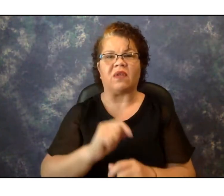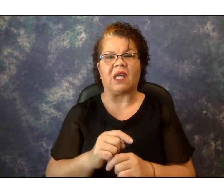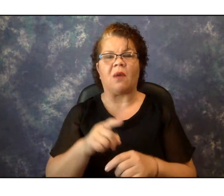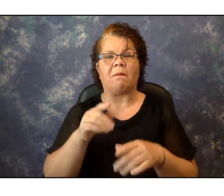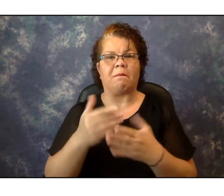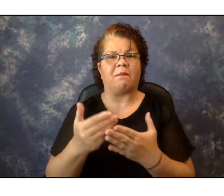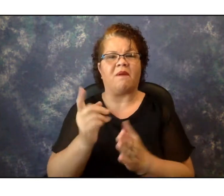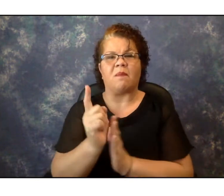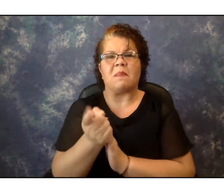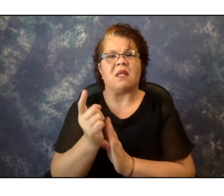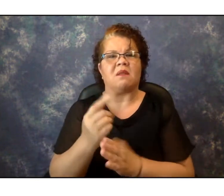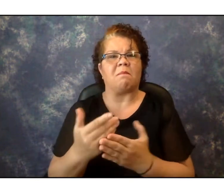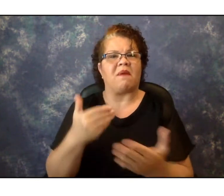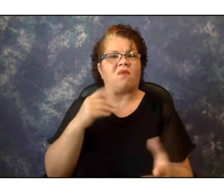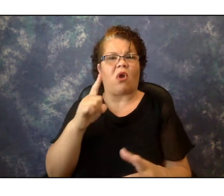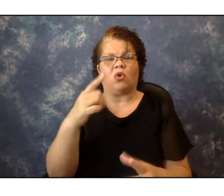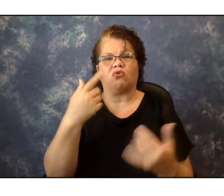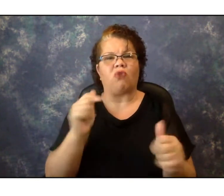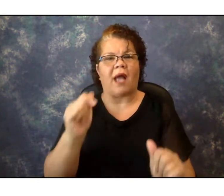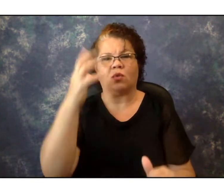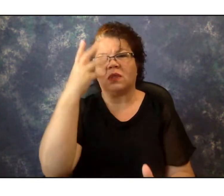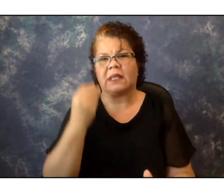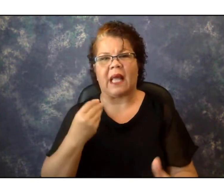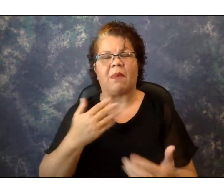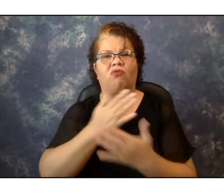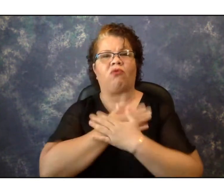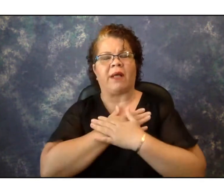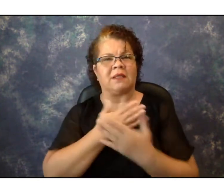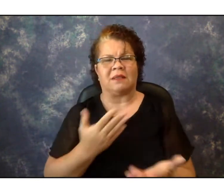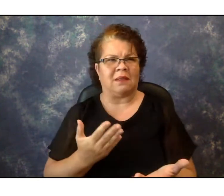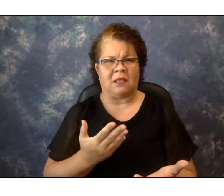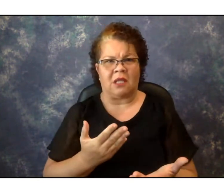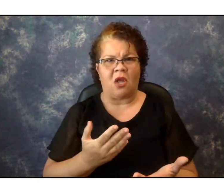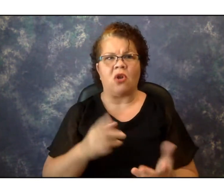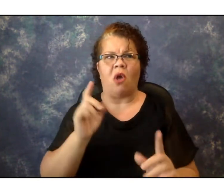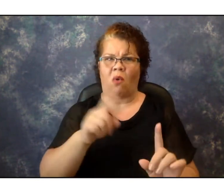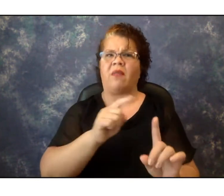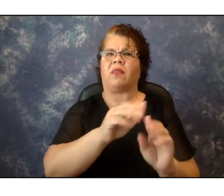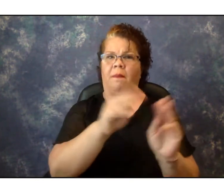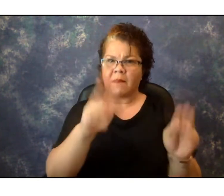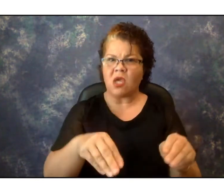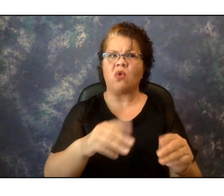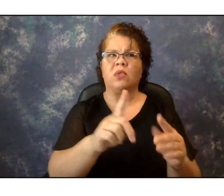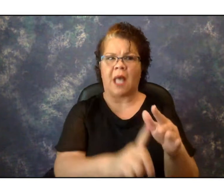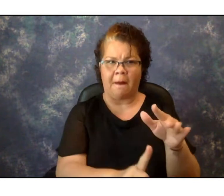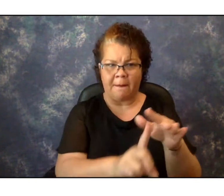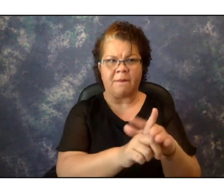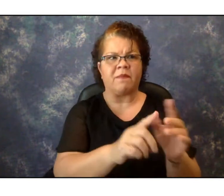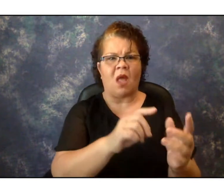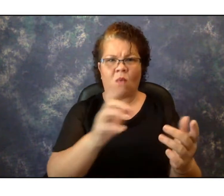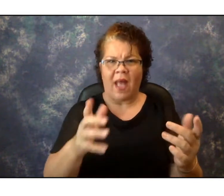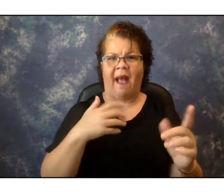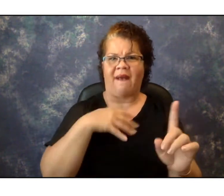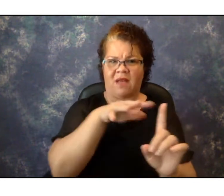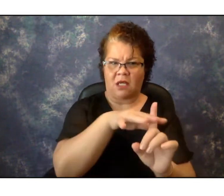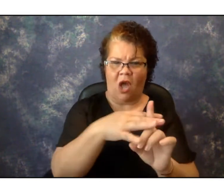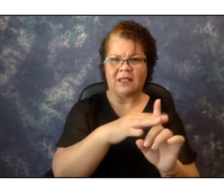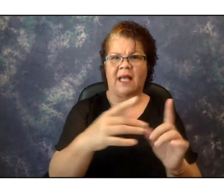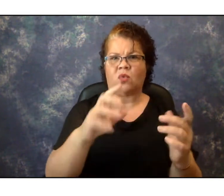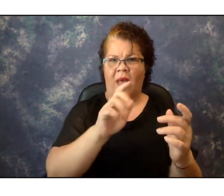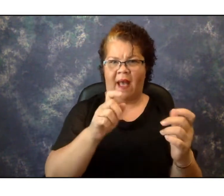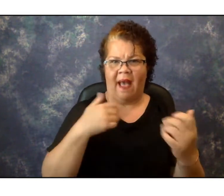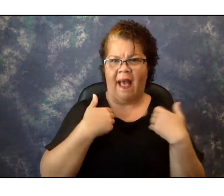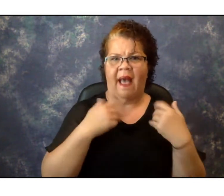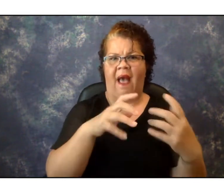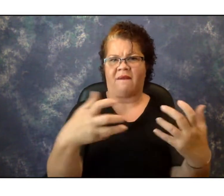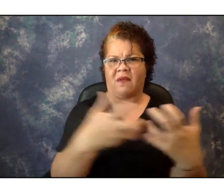think the museum does is, we have a reflective space for people. We have context, we have places for people, and you're also doing it